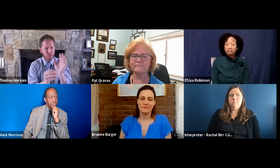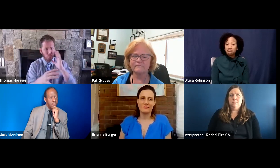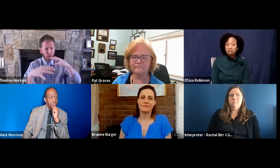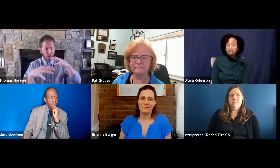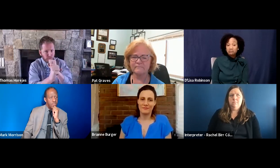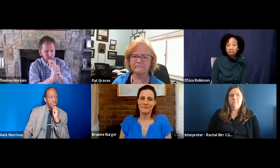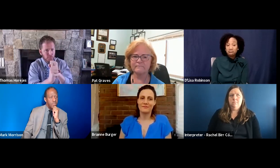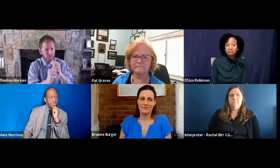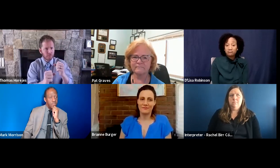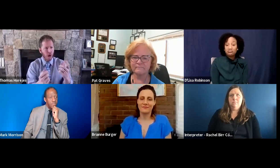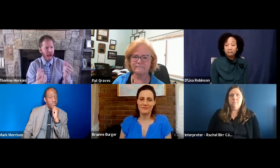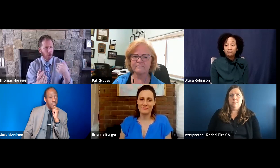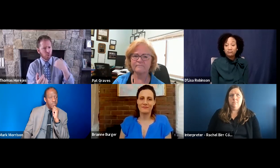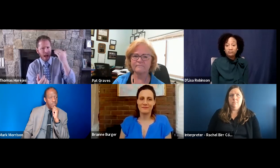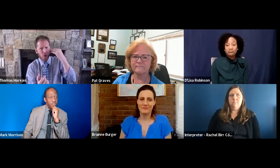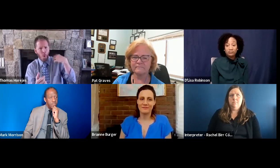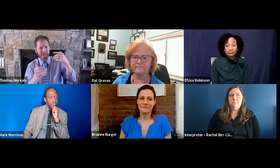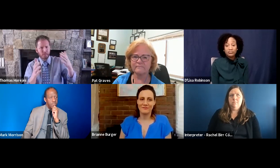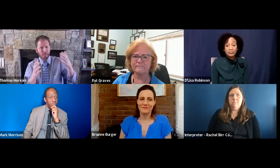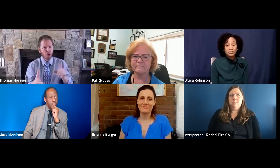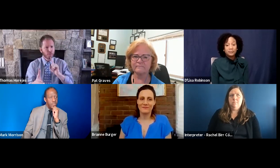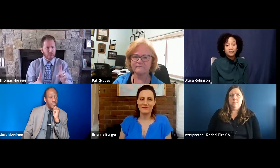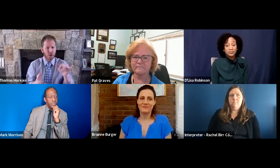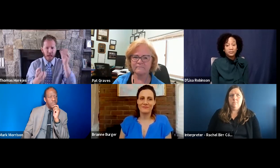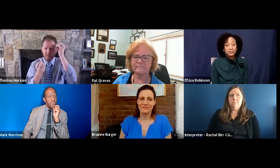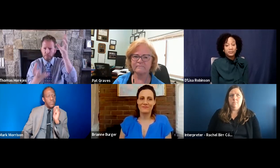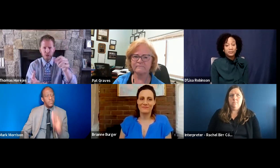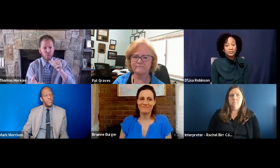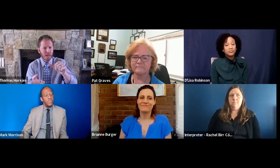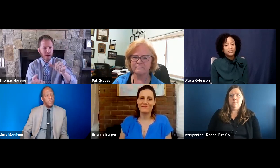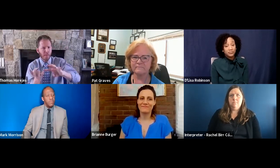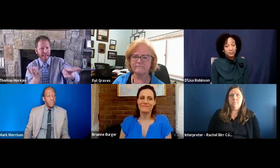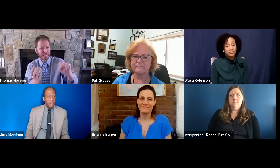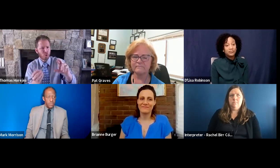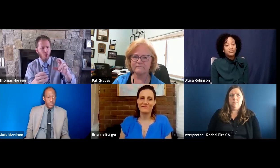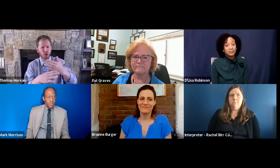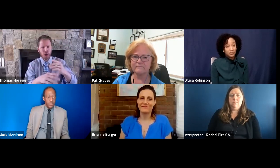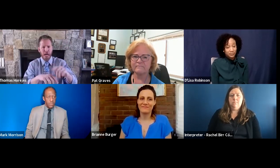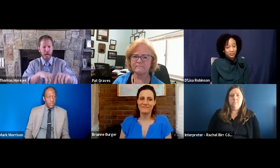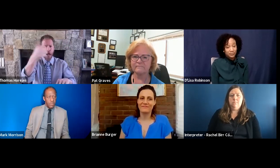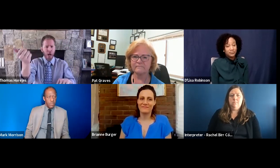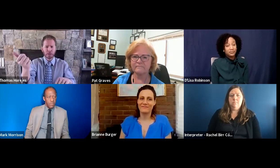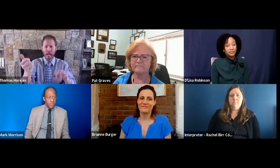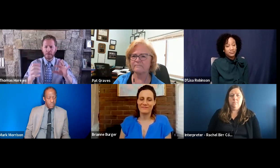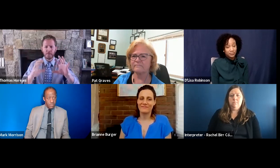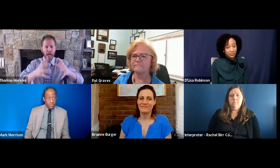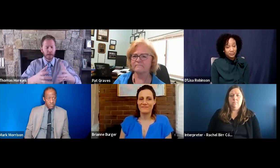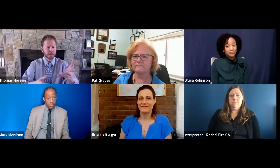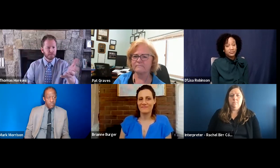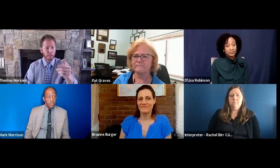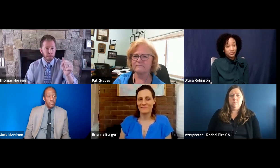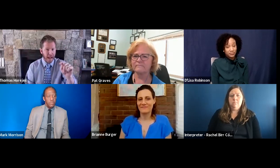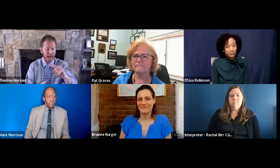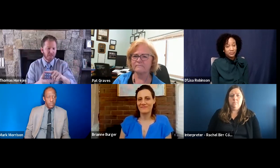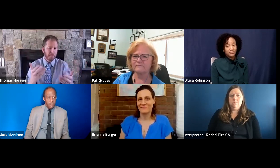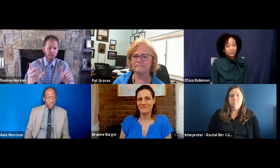provide access in a very confidential meeting? How can we ensure that confidentiality? that the employer can